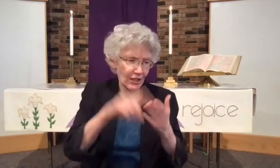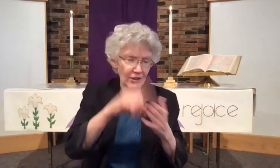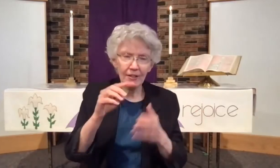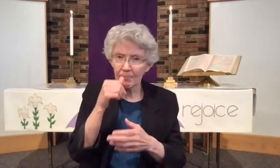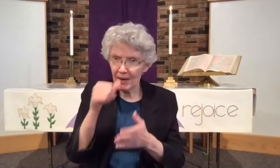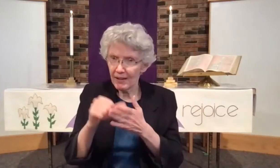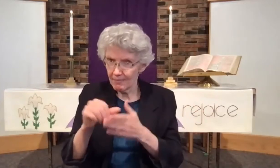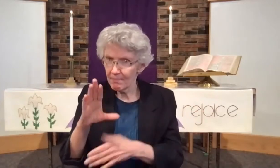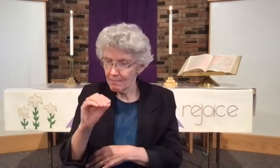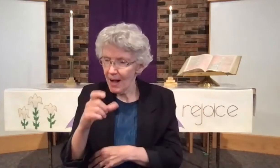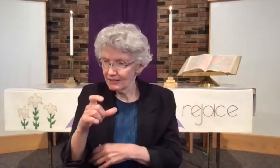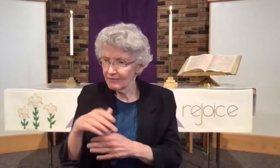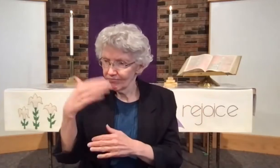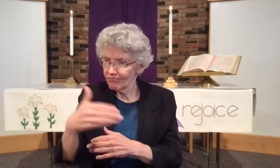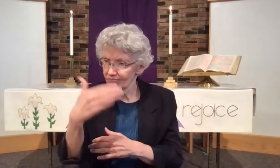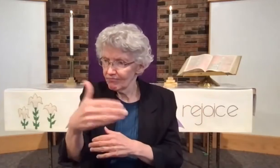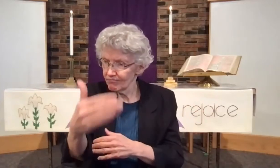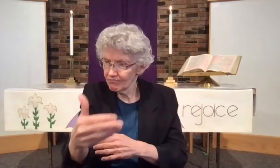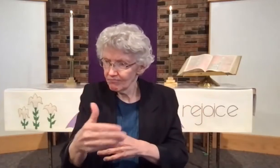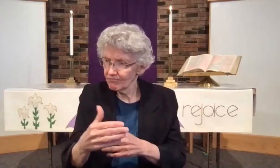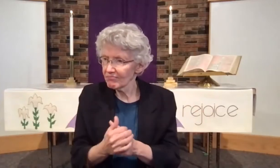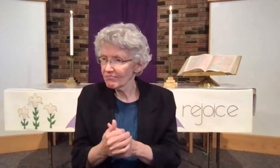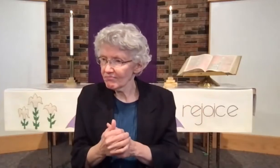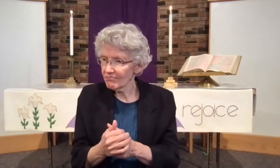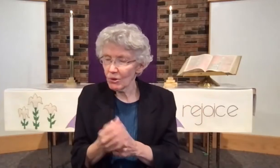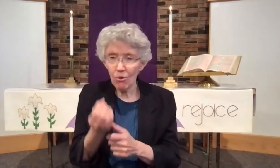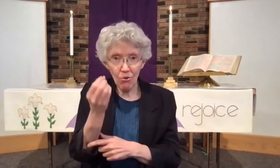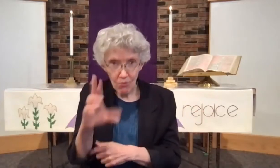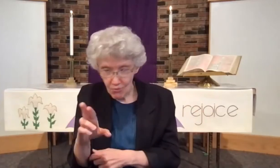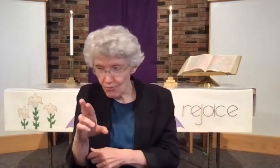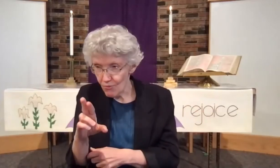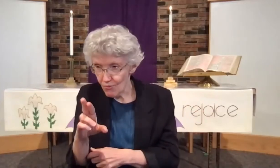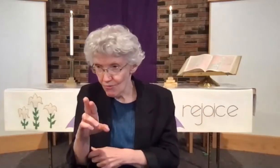We do check the mailbox multiple times a week. Or